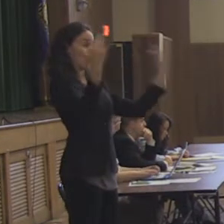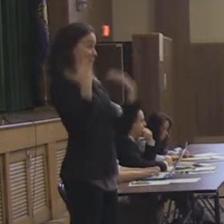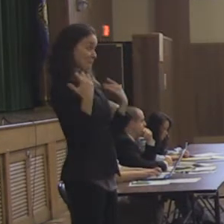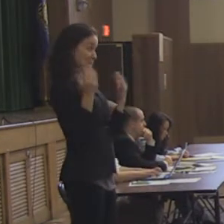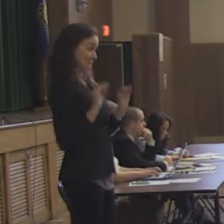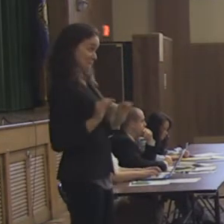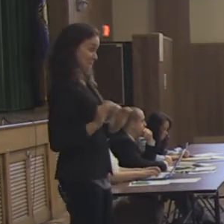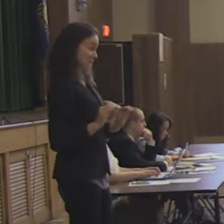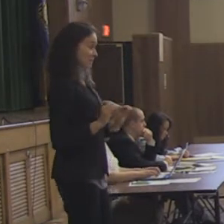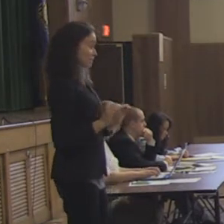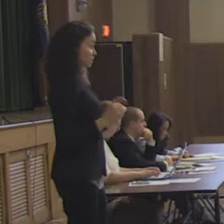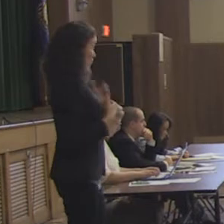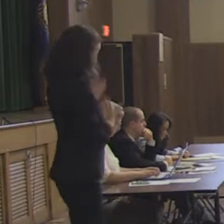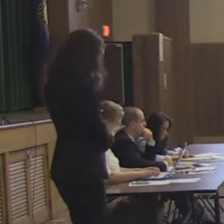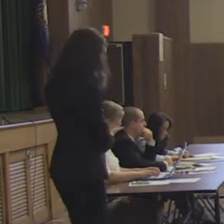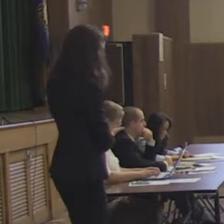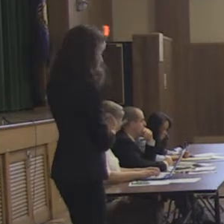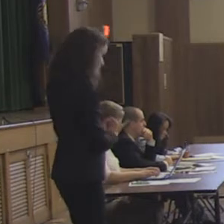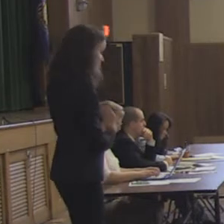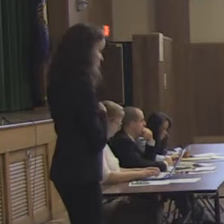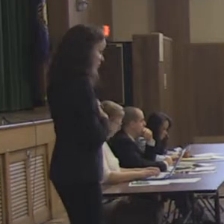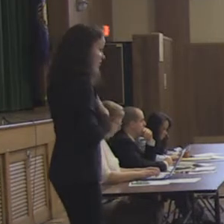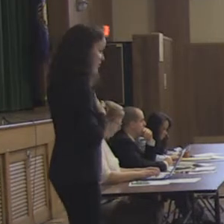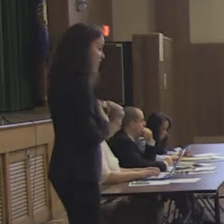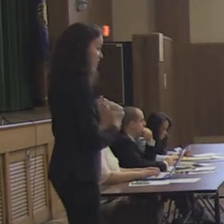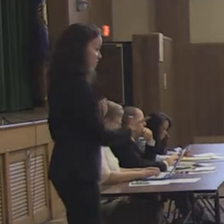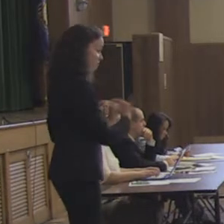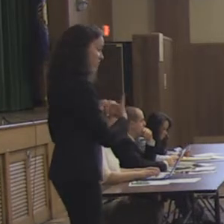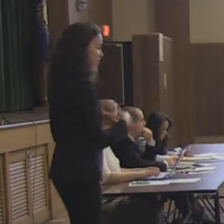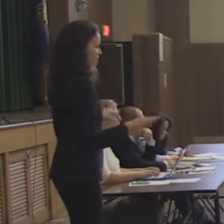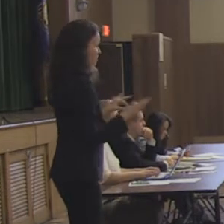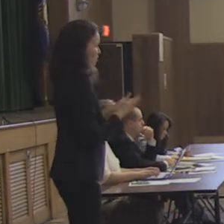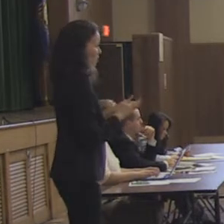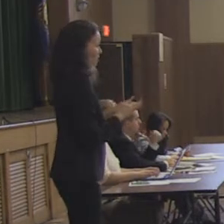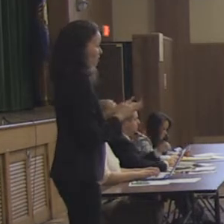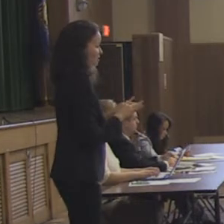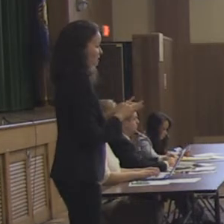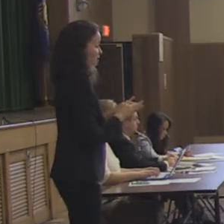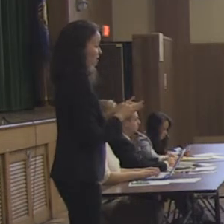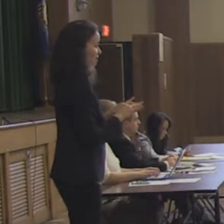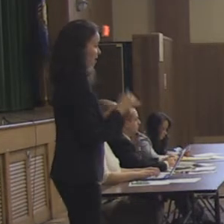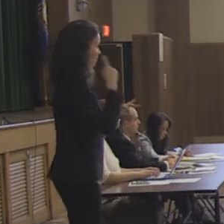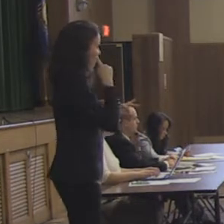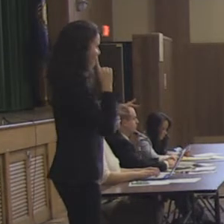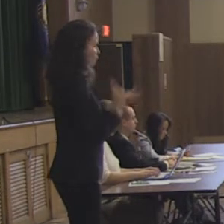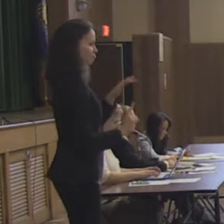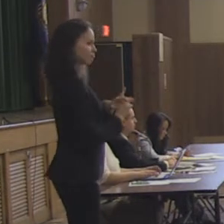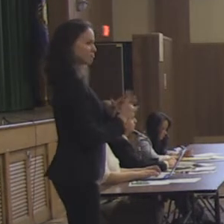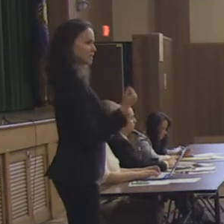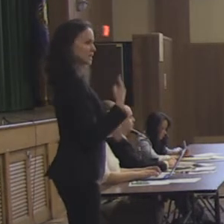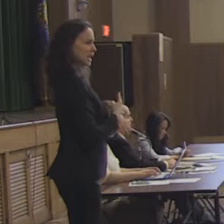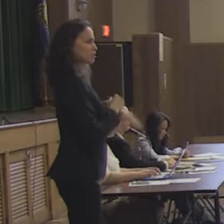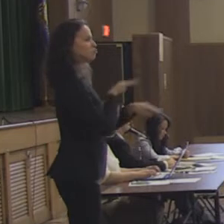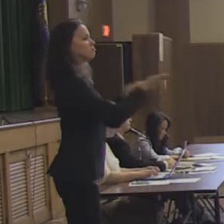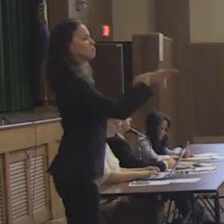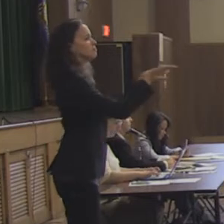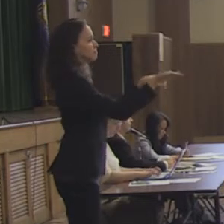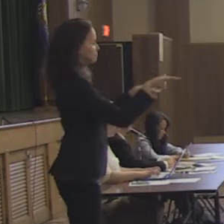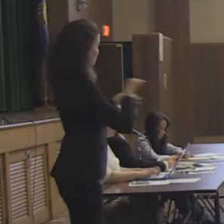is representing me at this time. But I felt it important enough to be here today to really encourage people to come to those